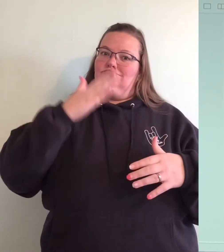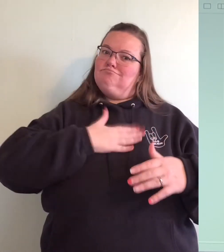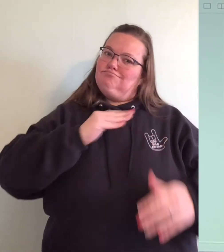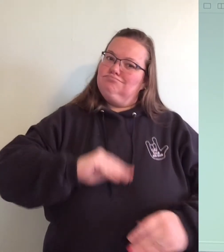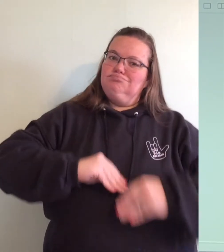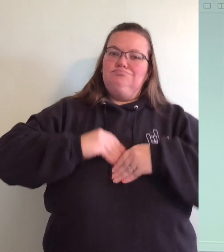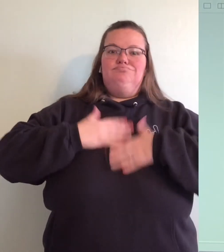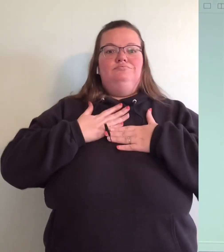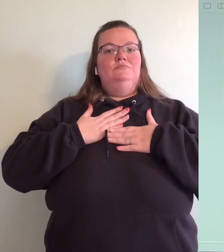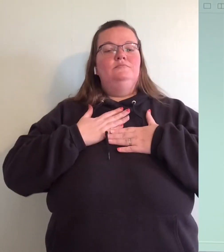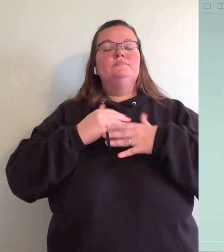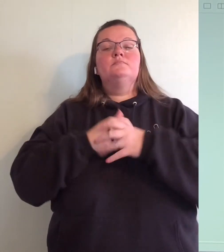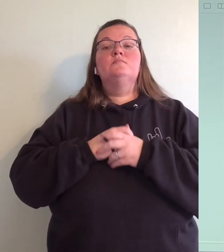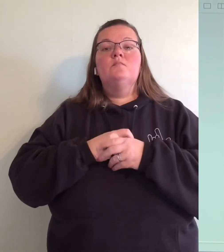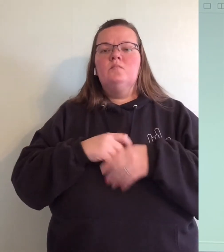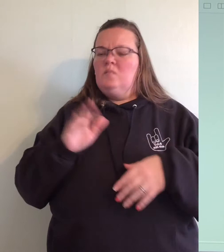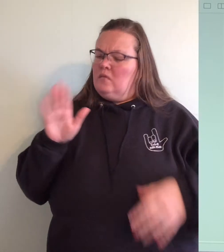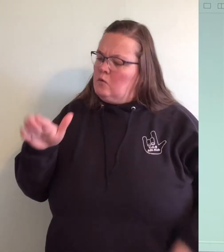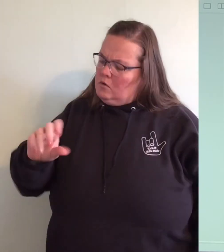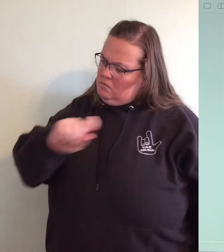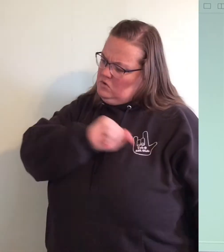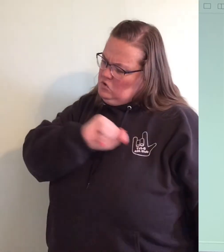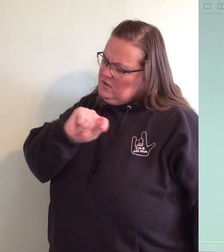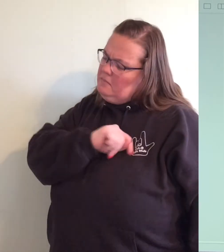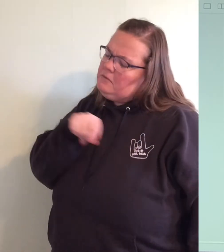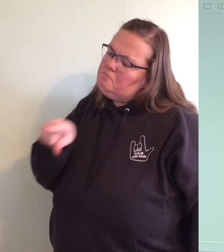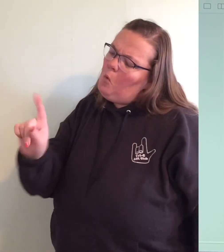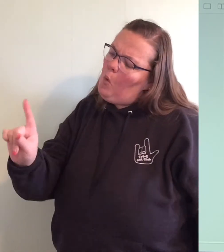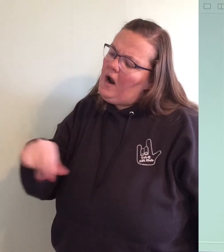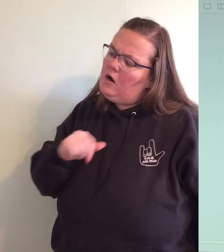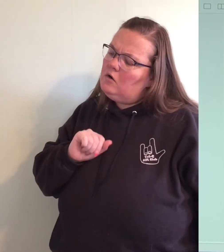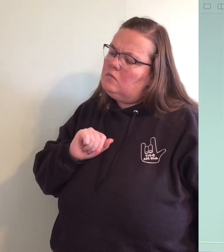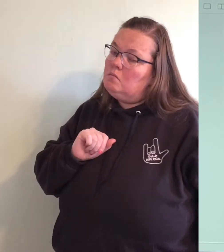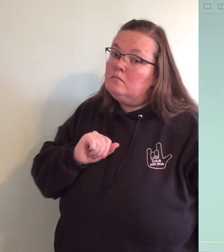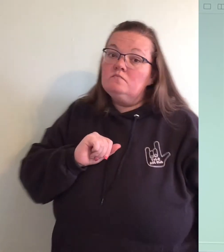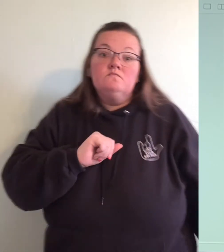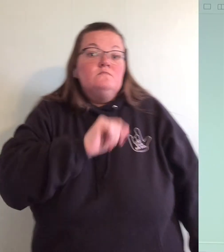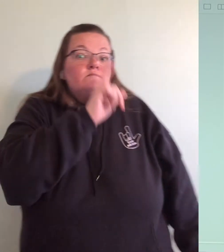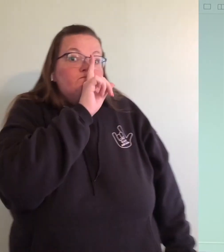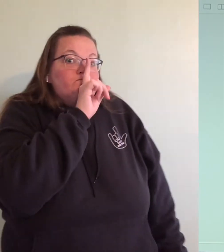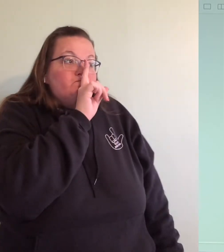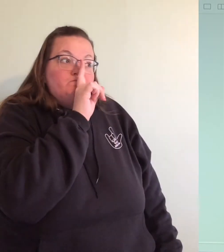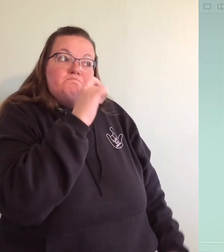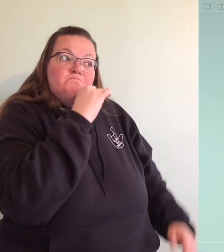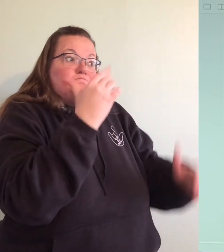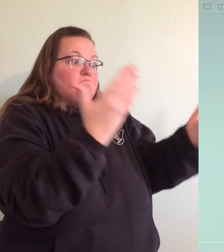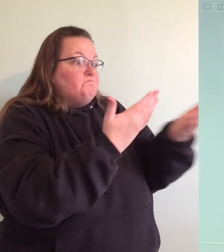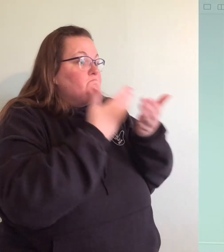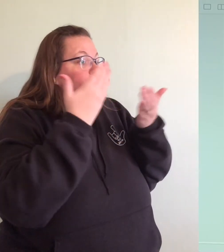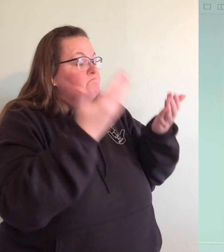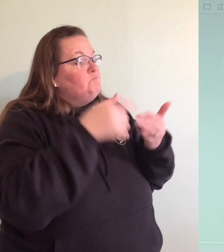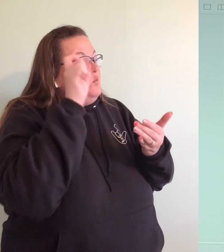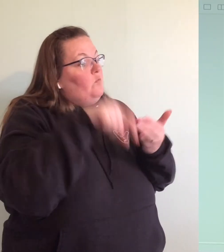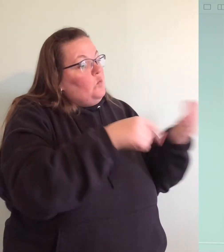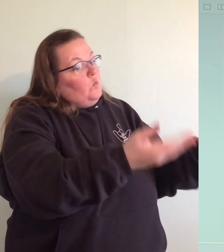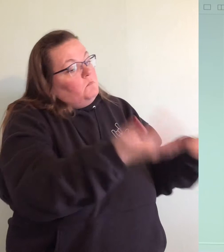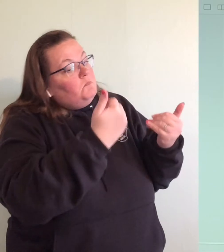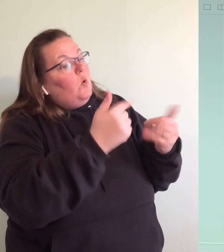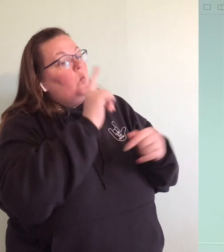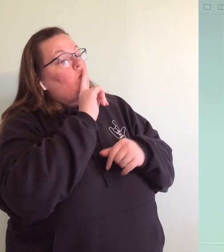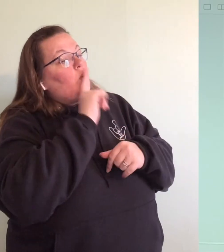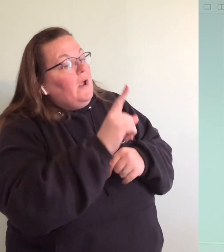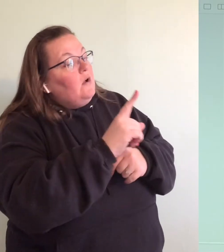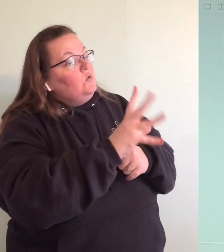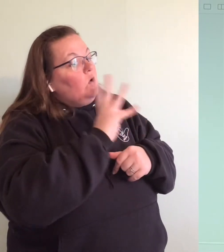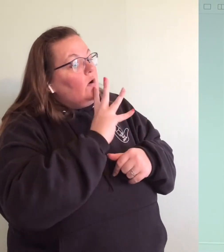"And what about Mr. Tumnus?" said Lucy. "Where is he?" "Shh," said the beaver, "not here. I must bring you where we can have a real